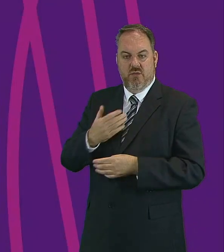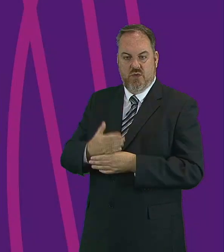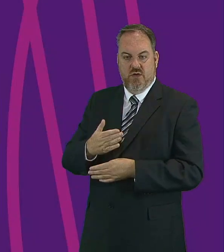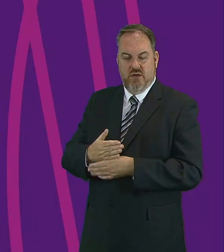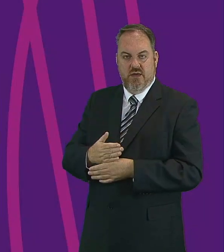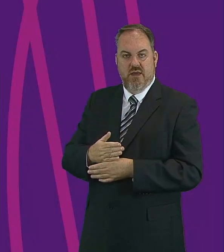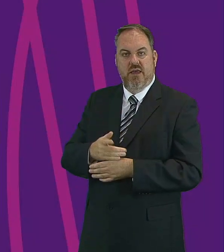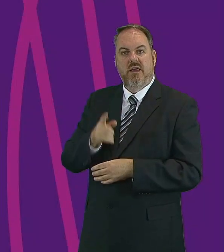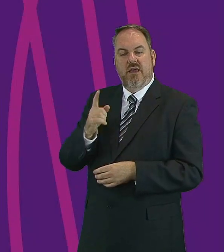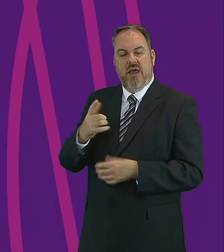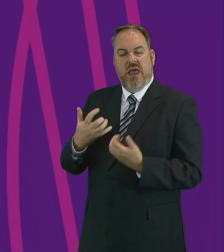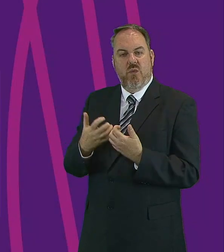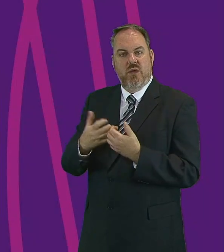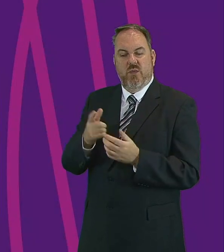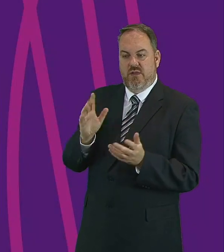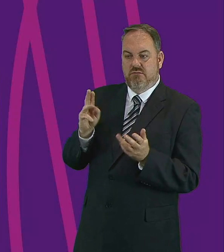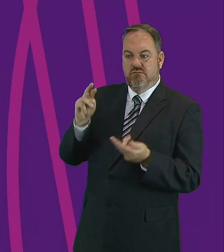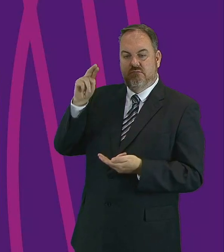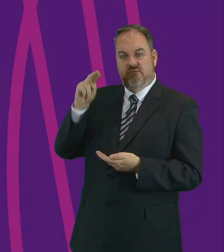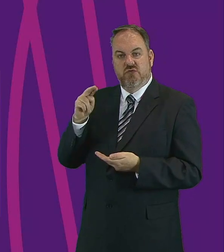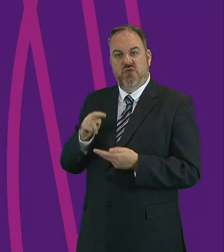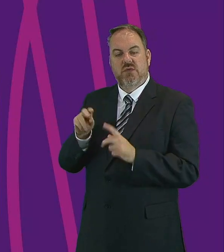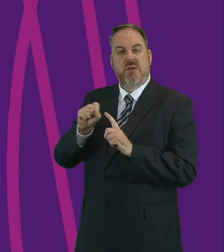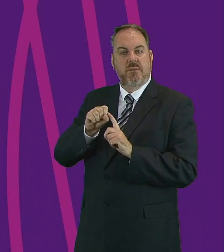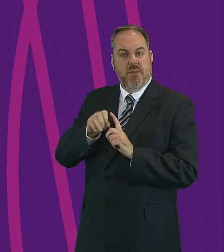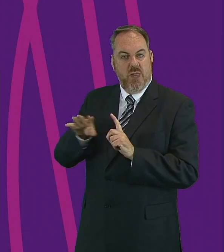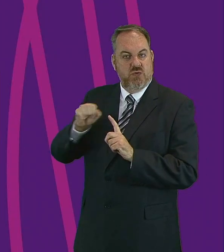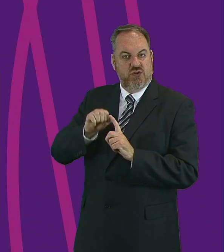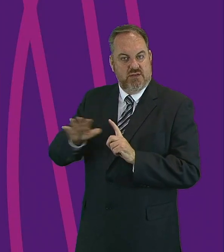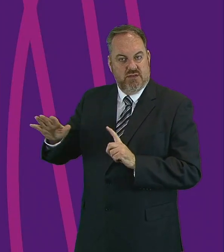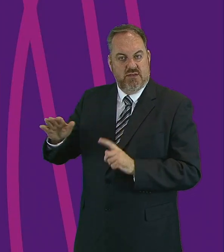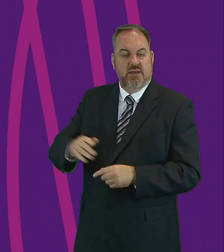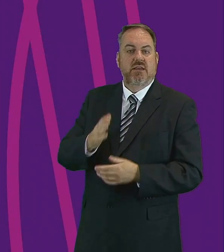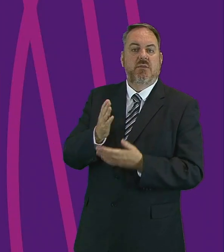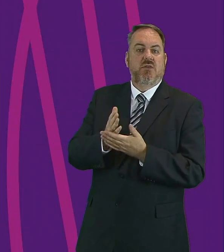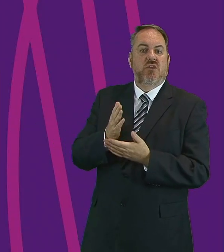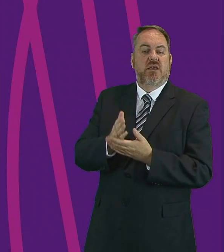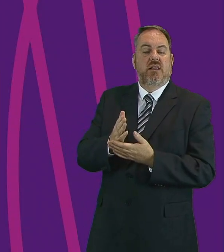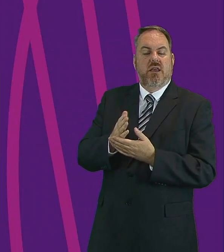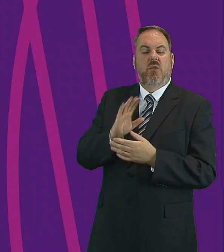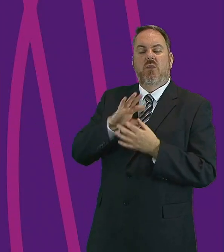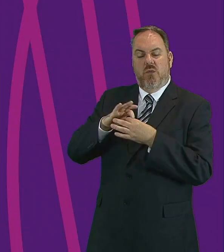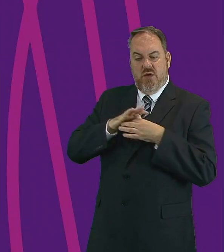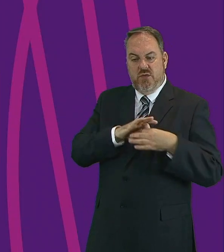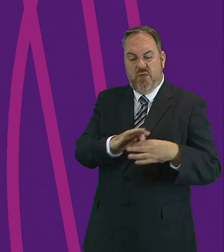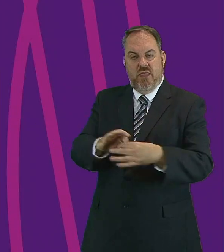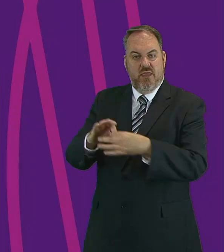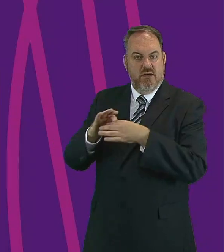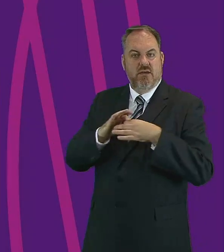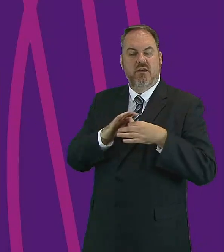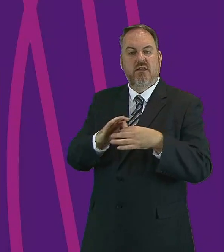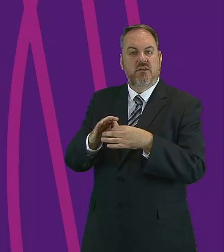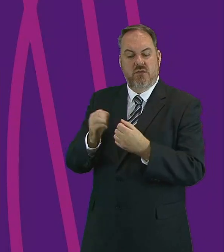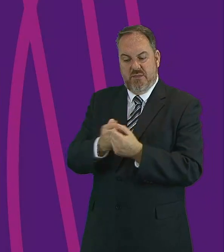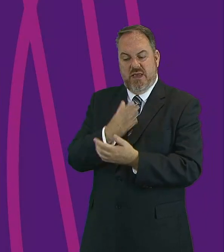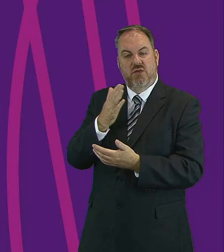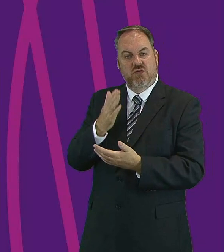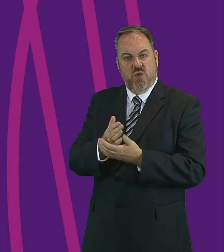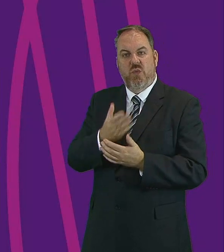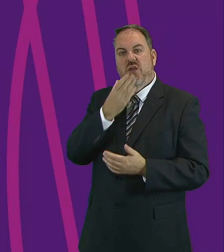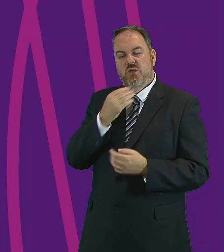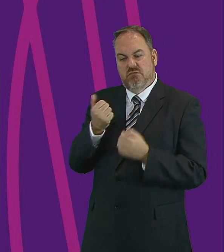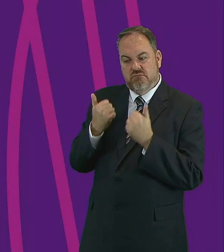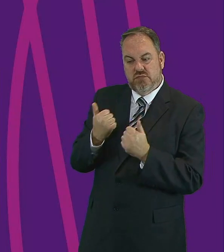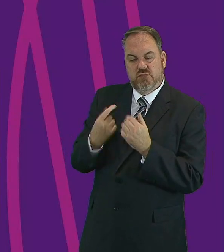but also in terms of community and economic regeneration. And it's important that we do work collaboratively to make sure that we seize those